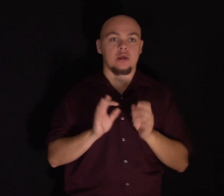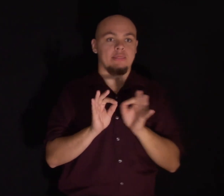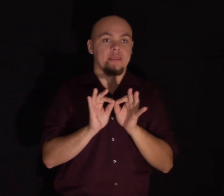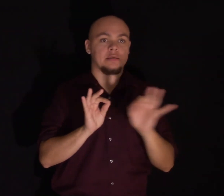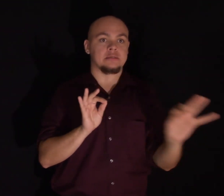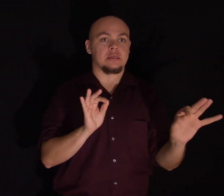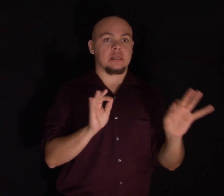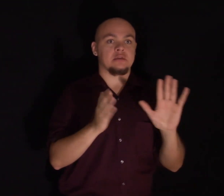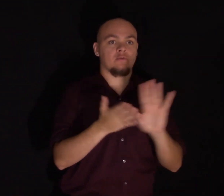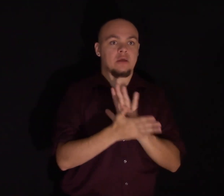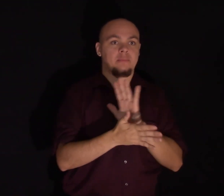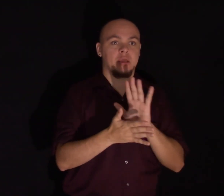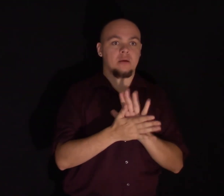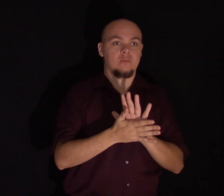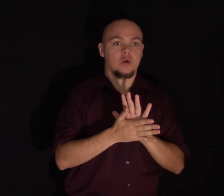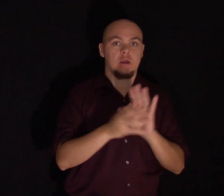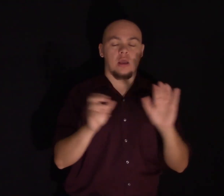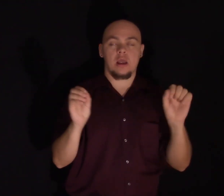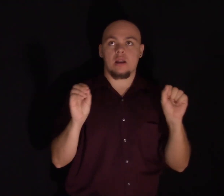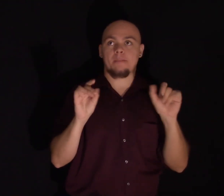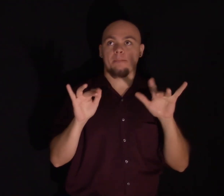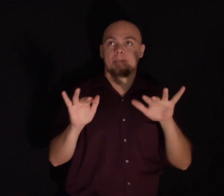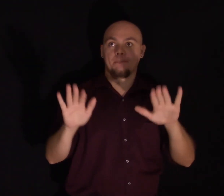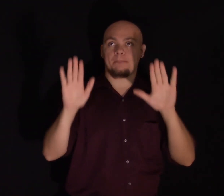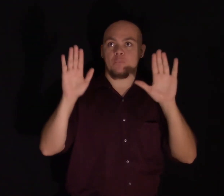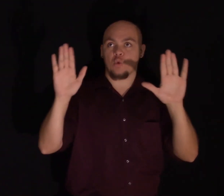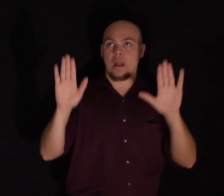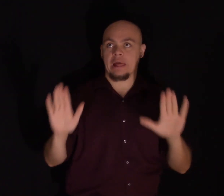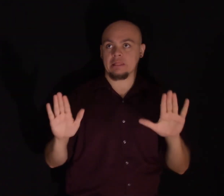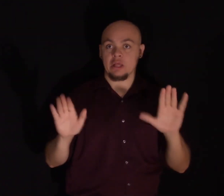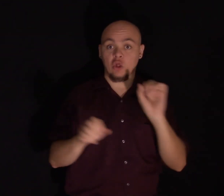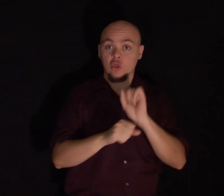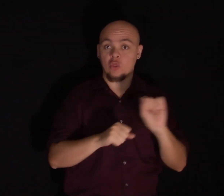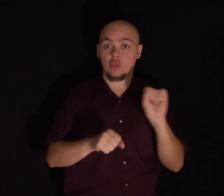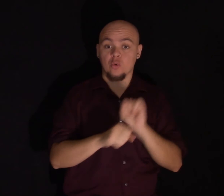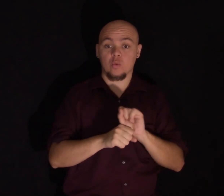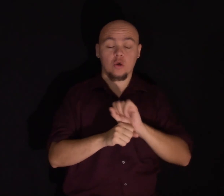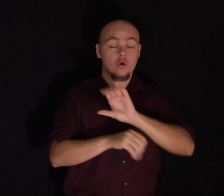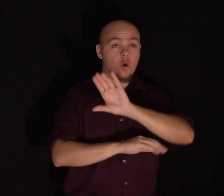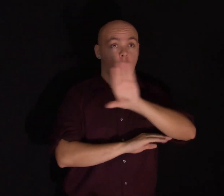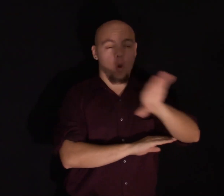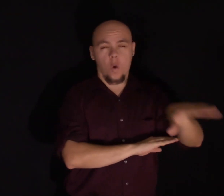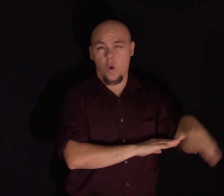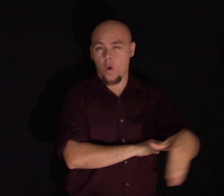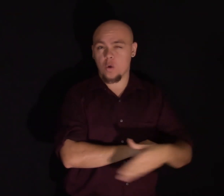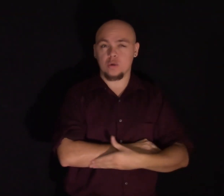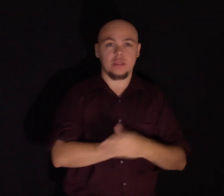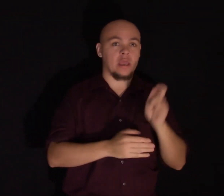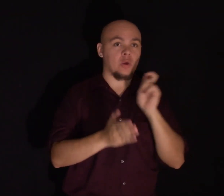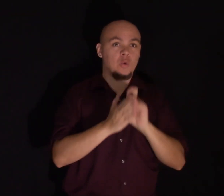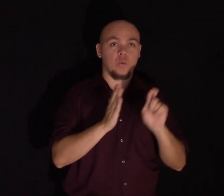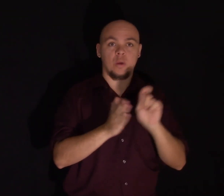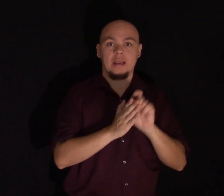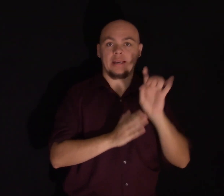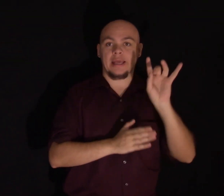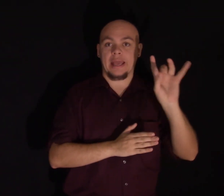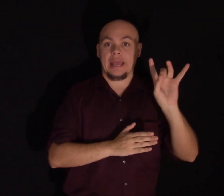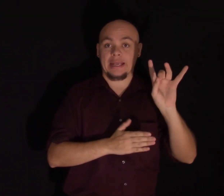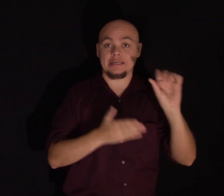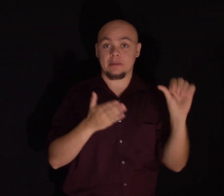paper and then miraculously find the unbelievable work ethic to stay up all night and write eight pages